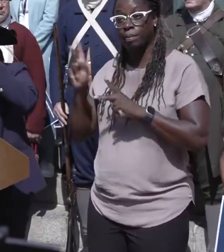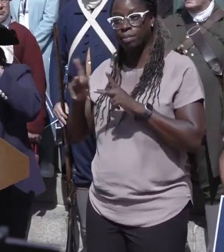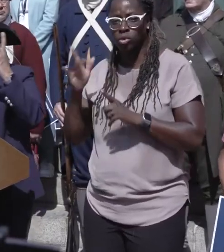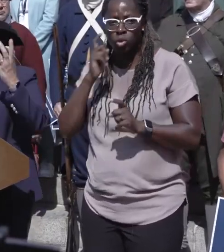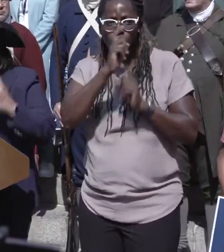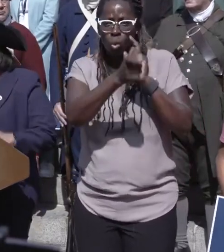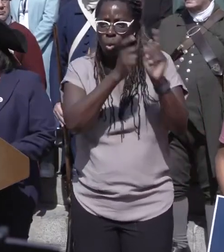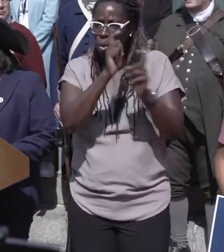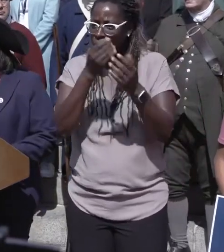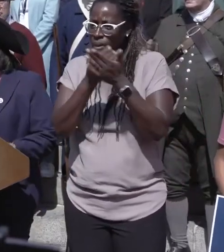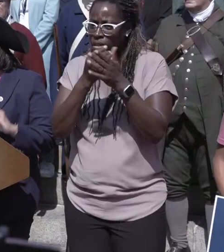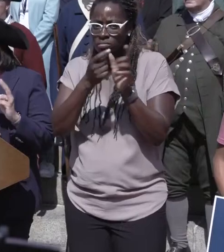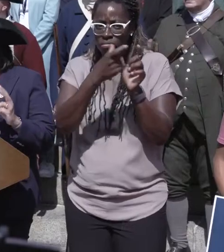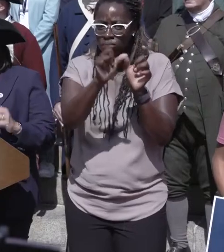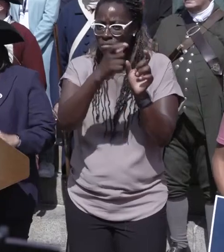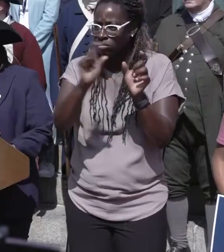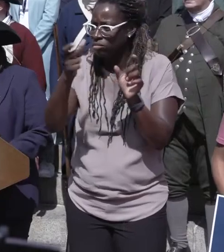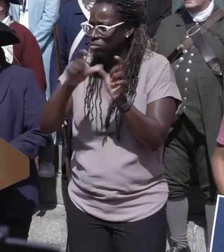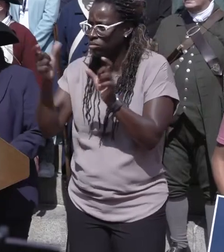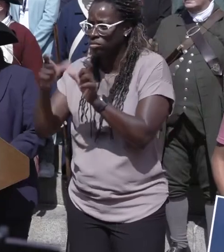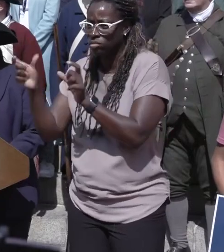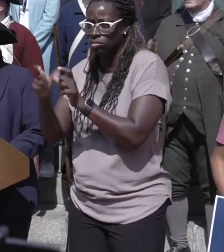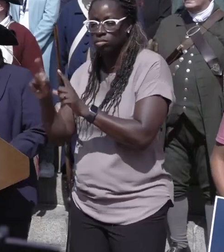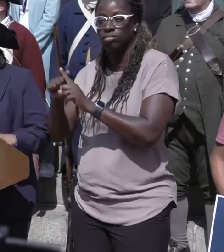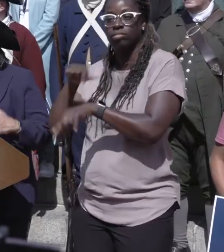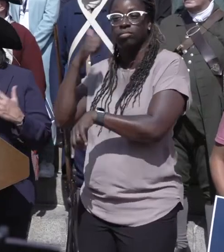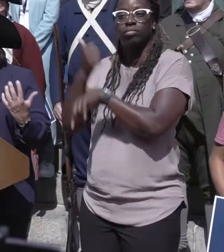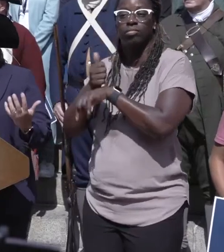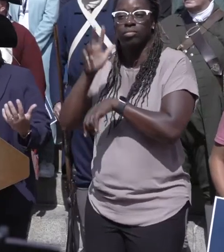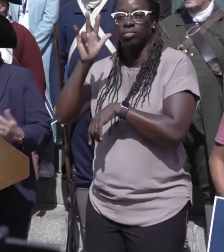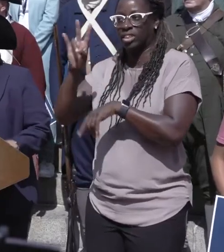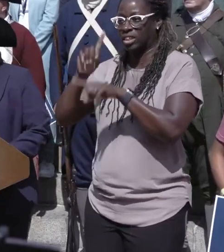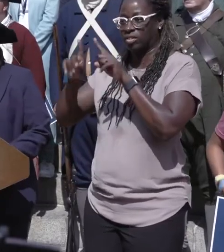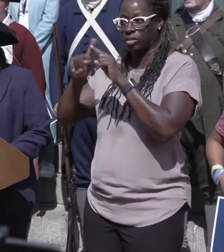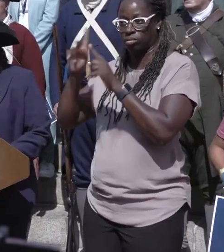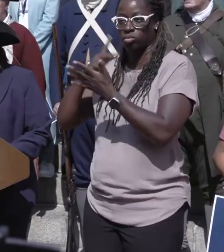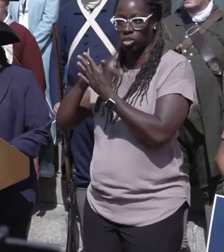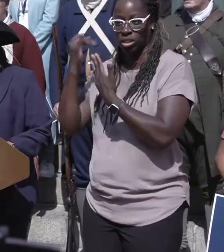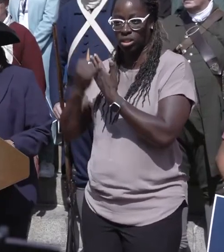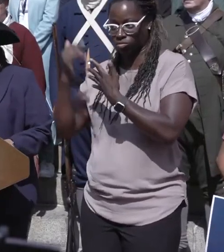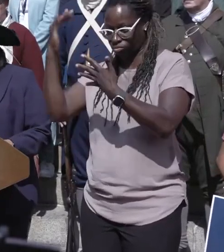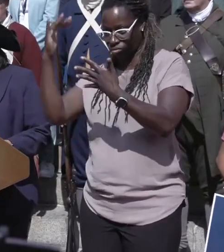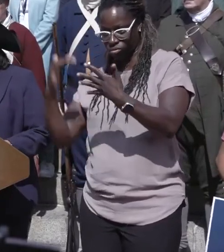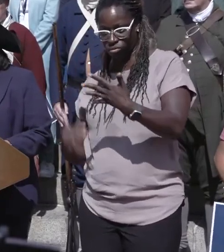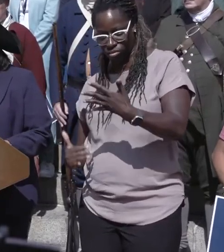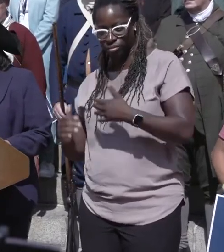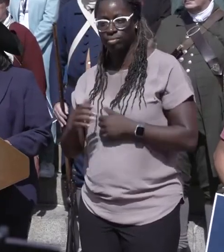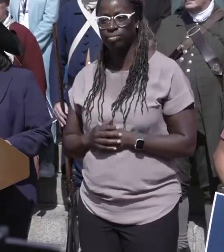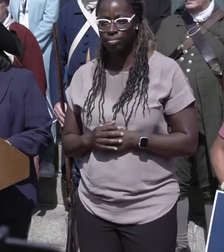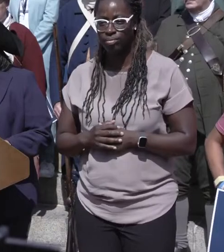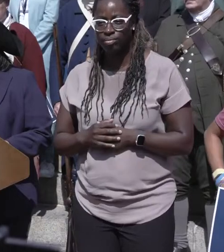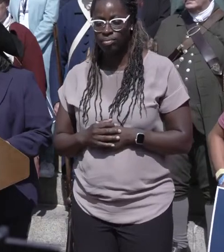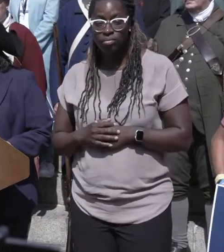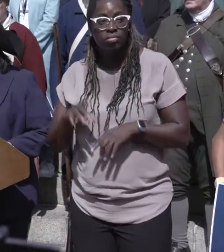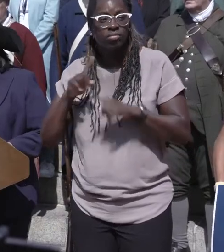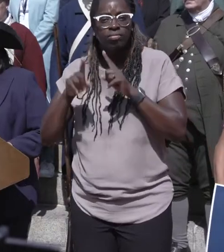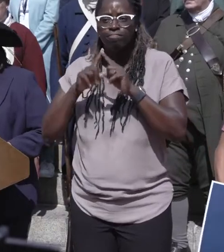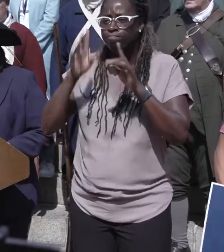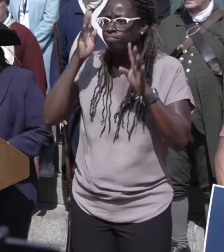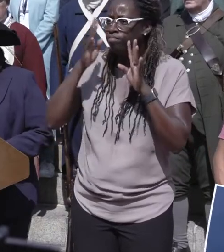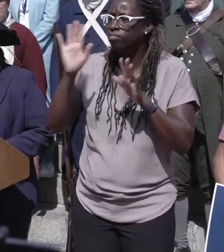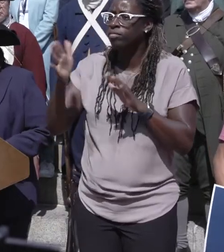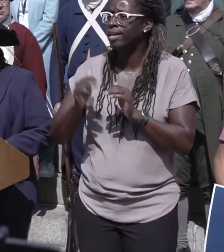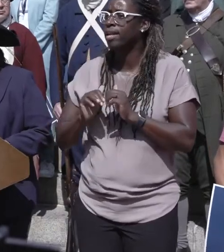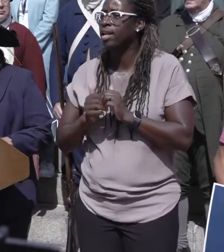and celebrate significant historical firsts in Massachusetts, using creative approaches to showcase our state's rich